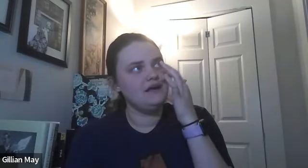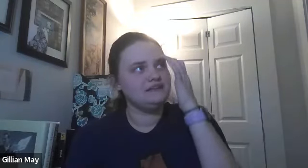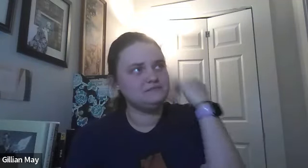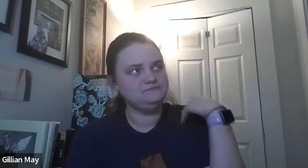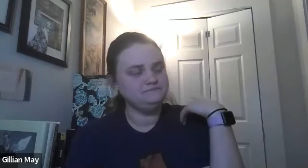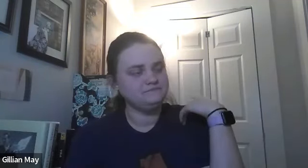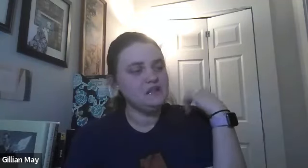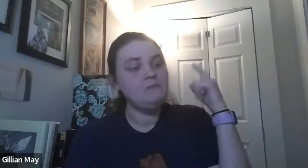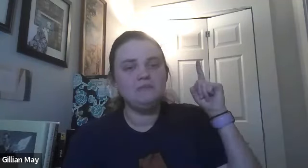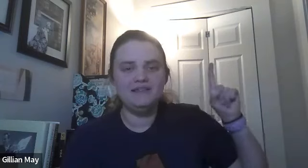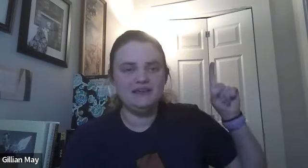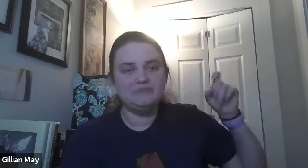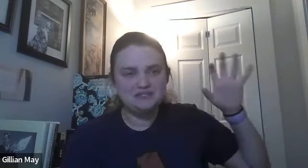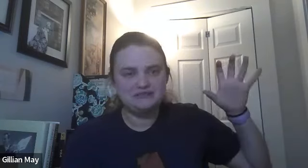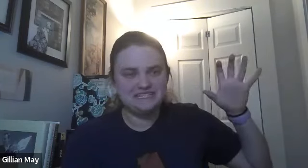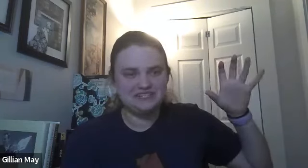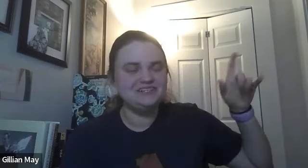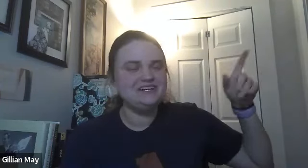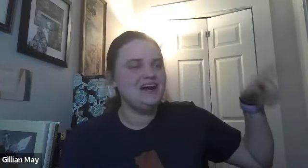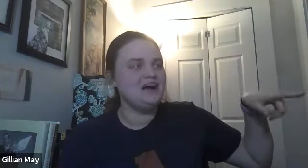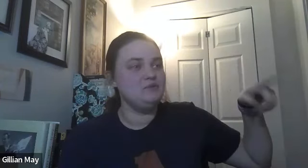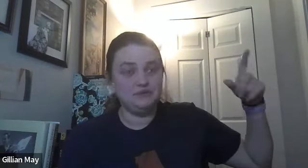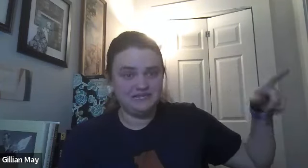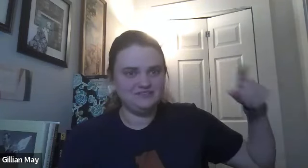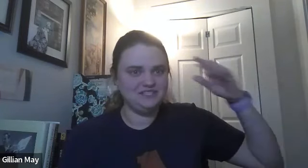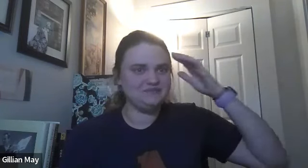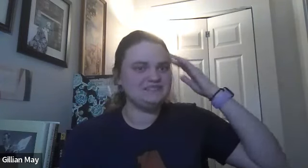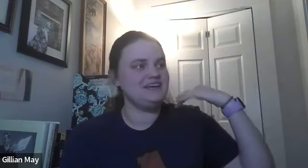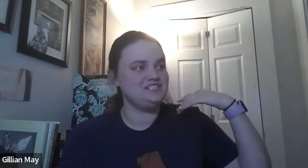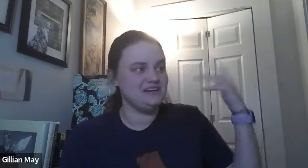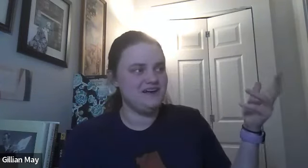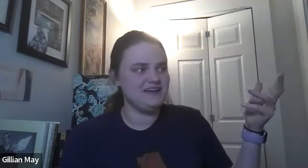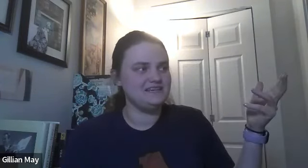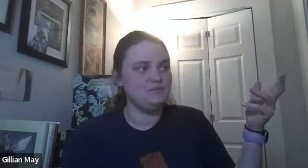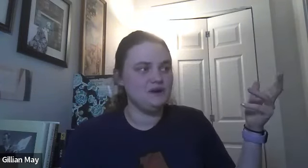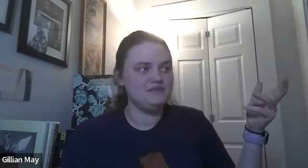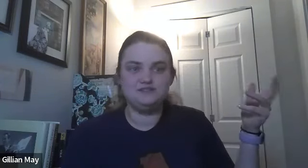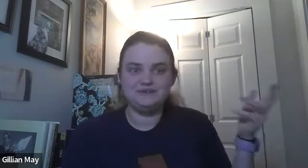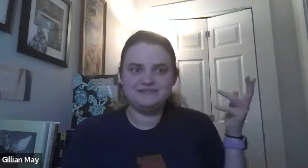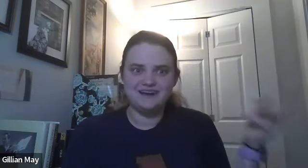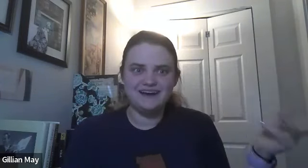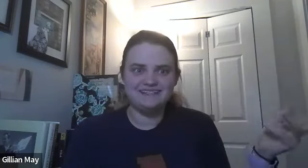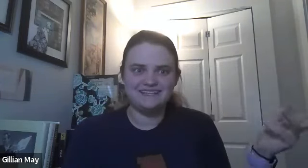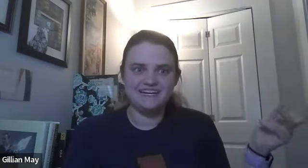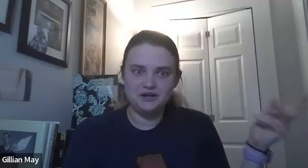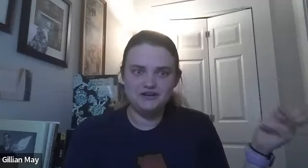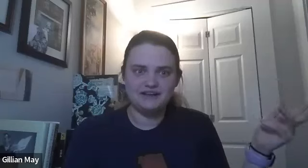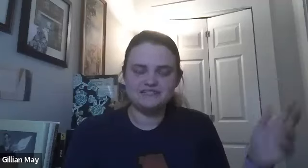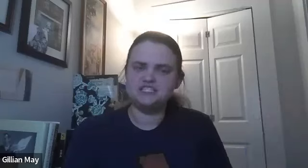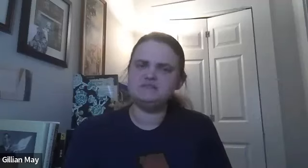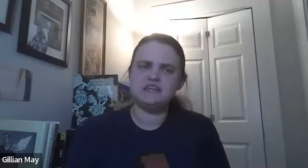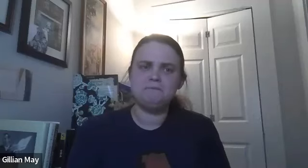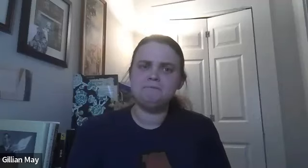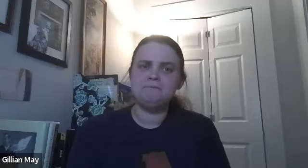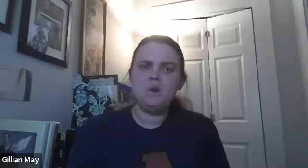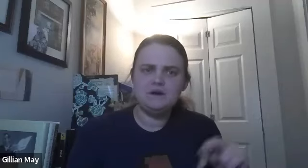class, my like mentor teacher, who is deaf. She had a class and one of the students signed it in her class. And she was like, what's